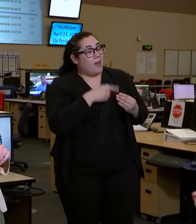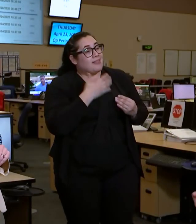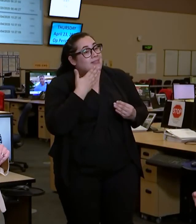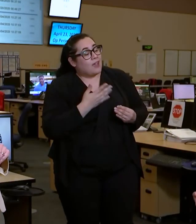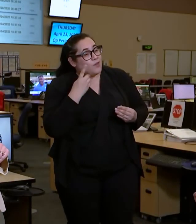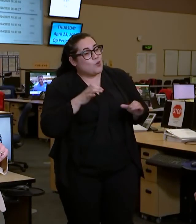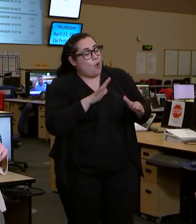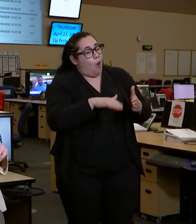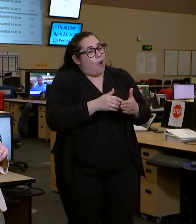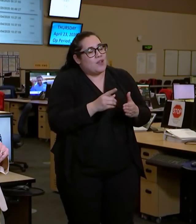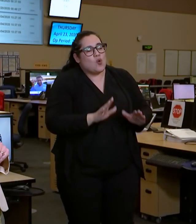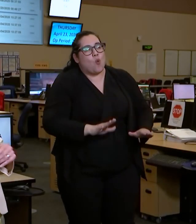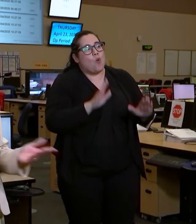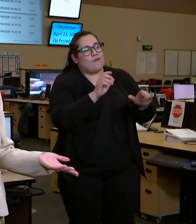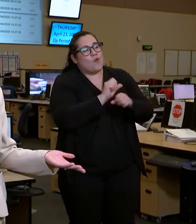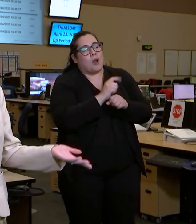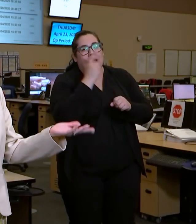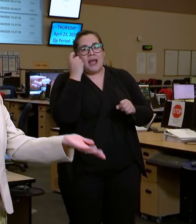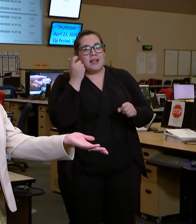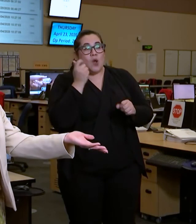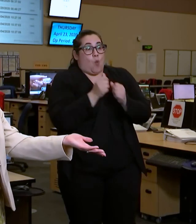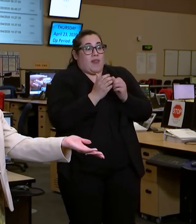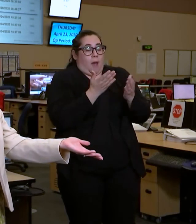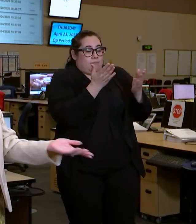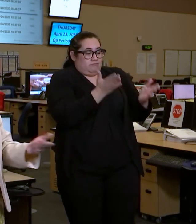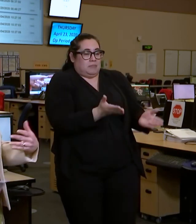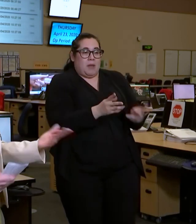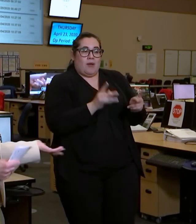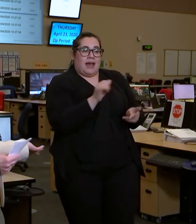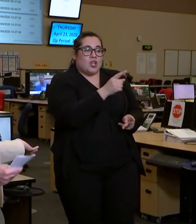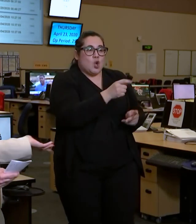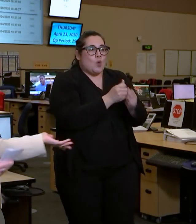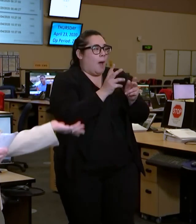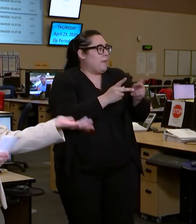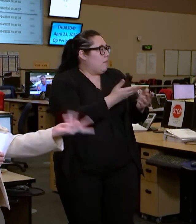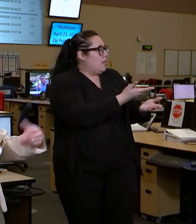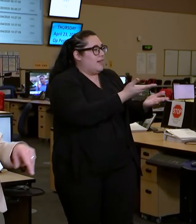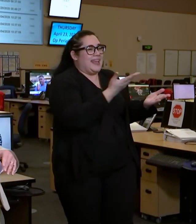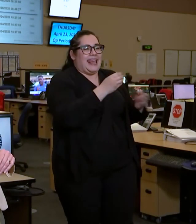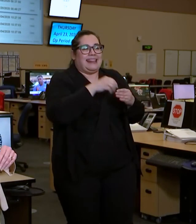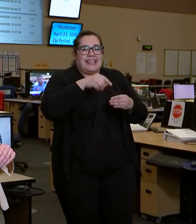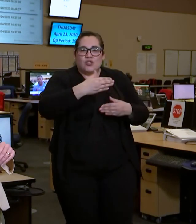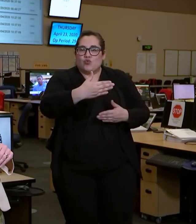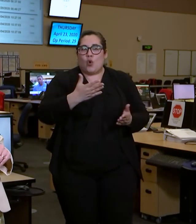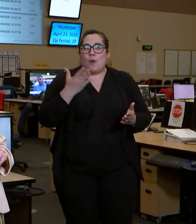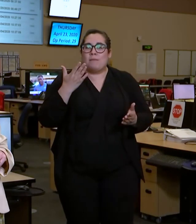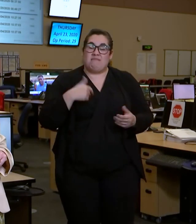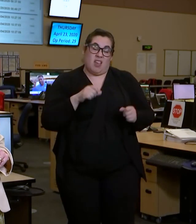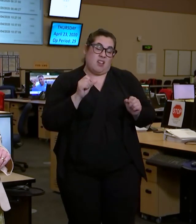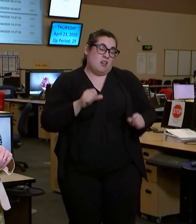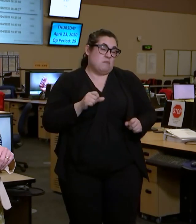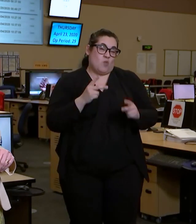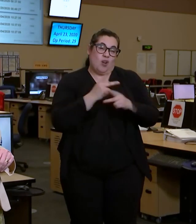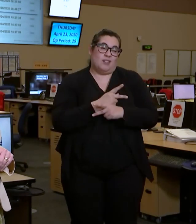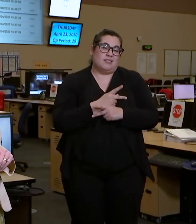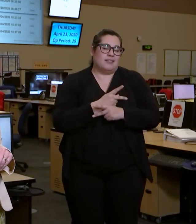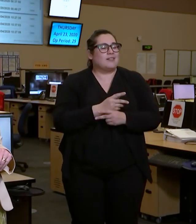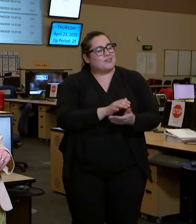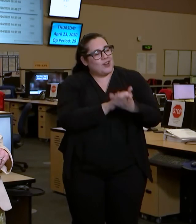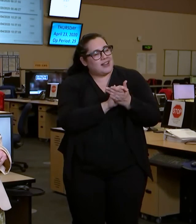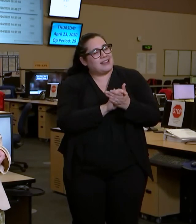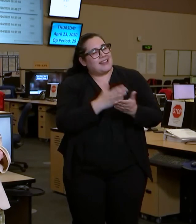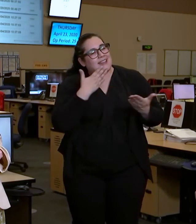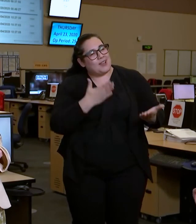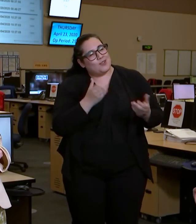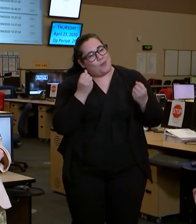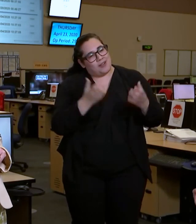you for doing all of this wonderful work, because without people like you and without people in this room, it could be a lot worse. So congratulations